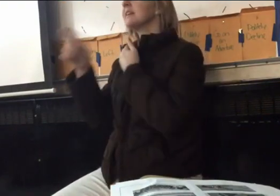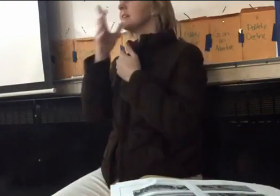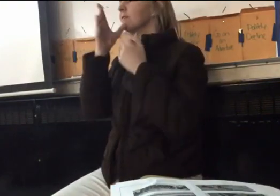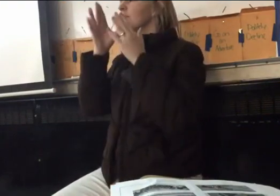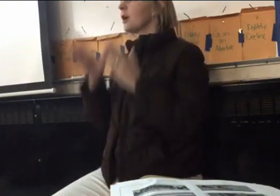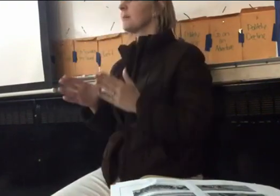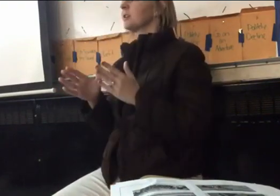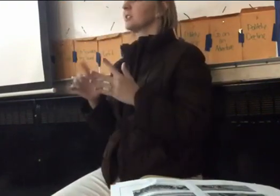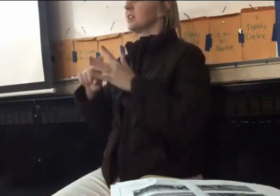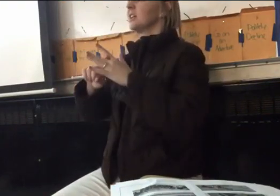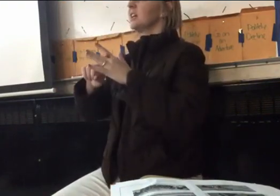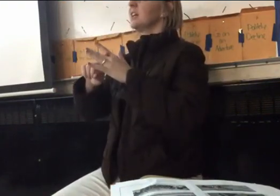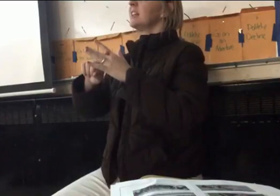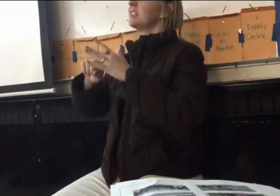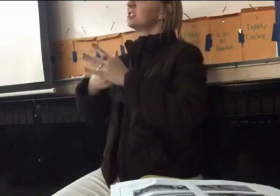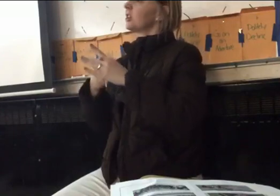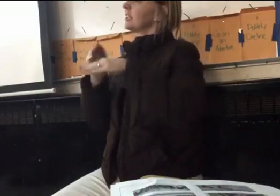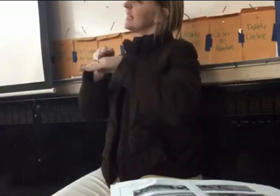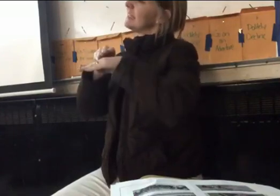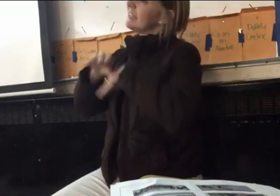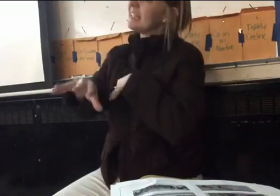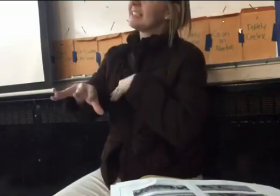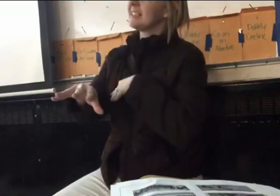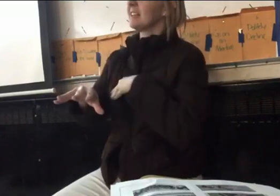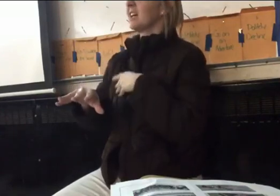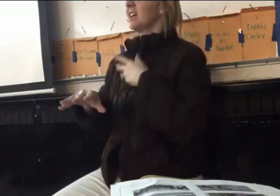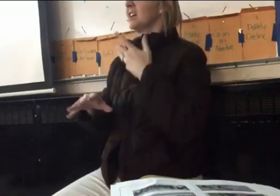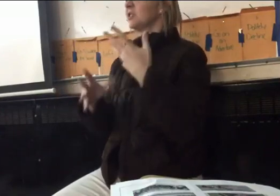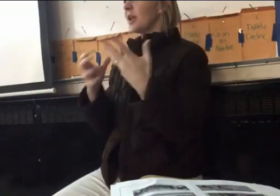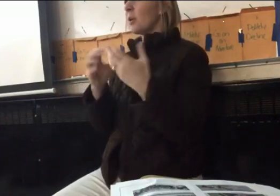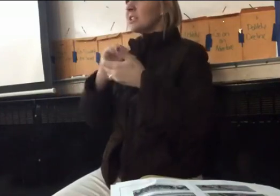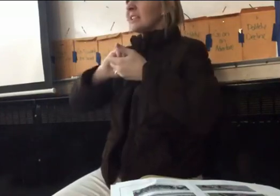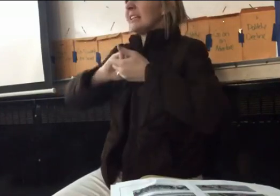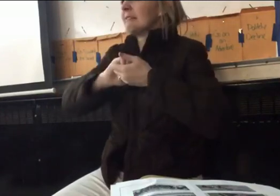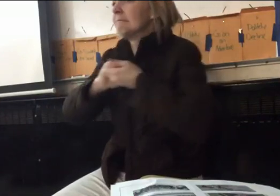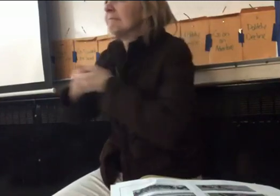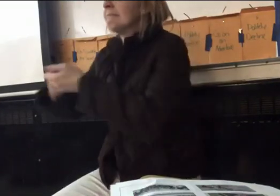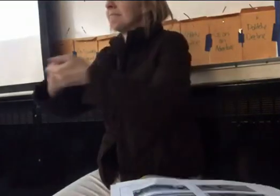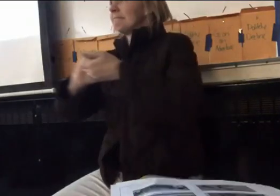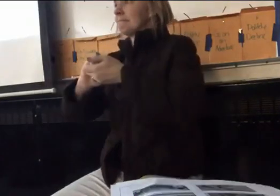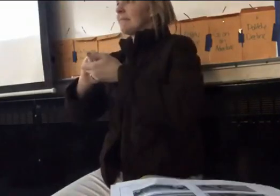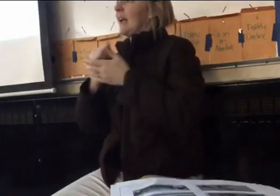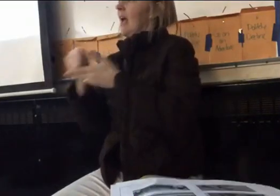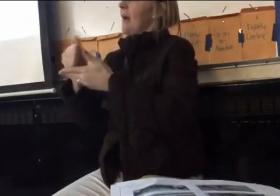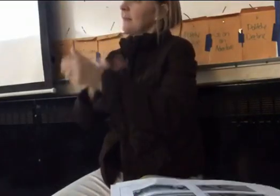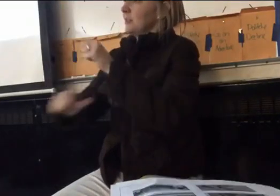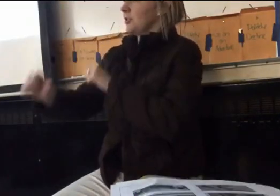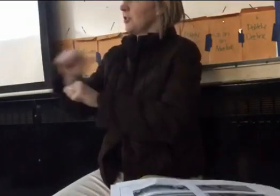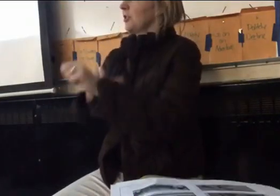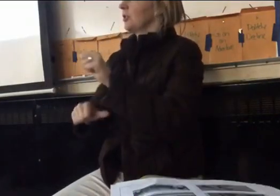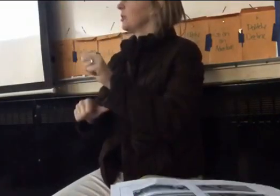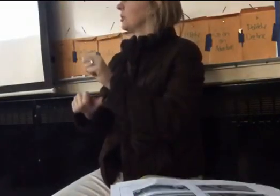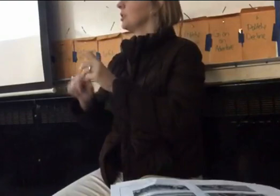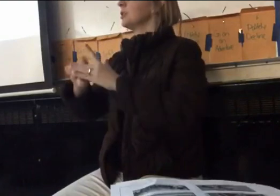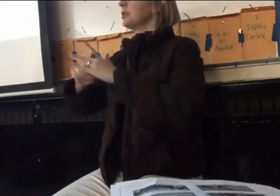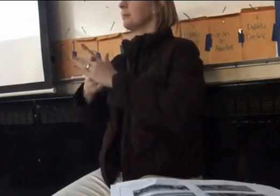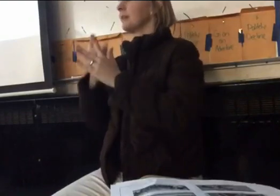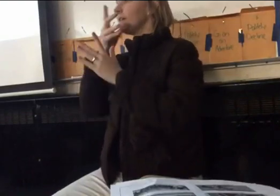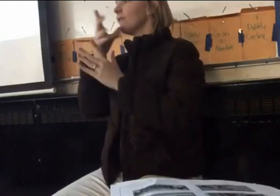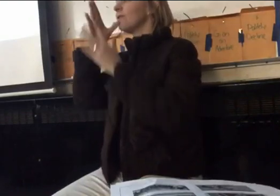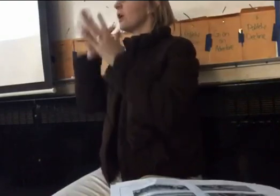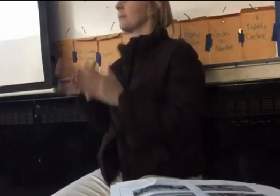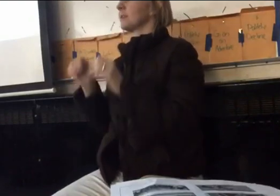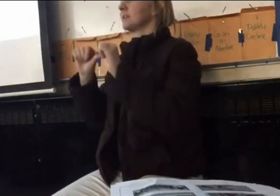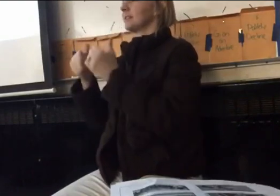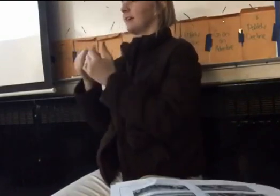to begin to get hit. And they want to kind of ally with each other and help each other out. Now, this begins through what is known as the Farmers Alliance.